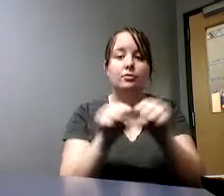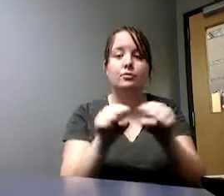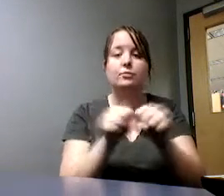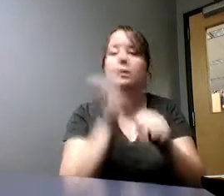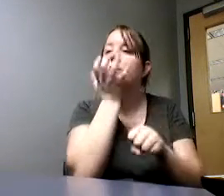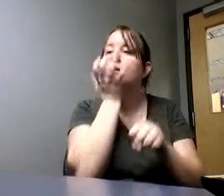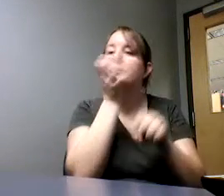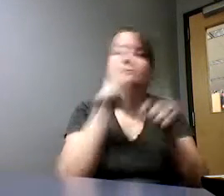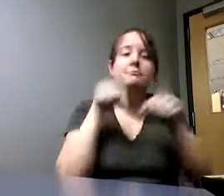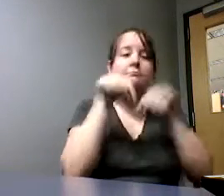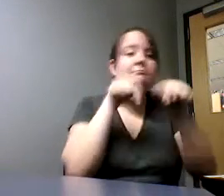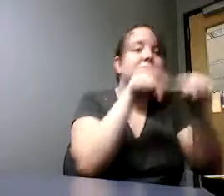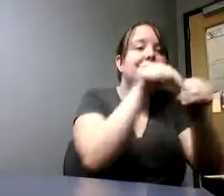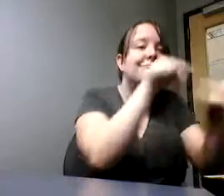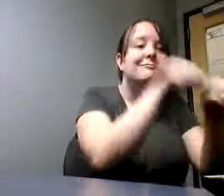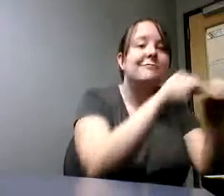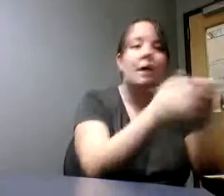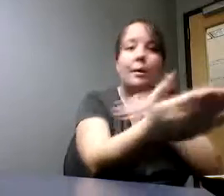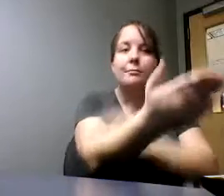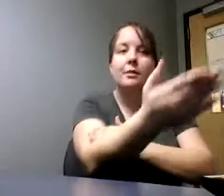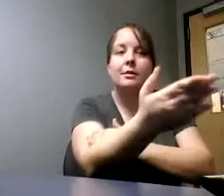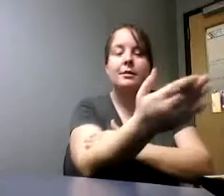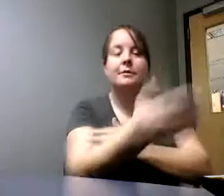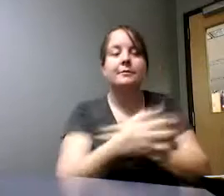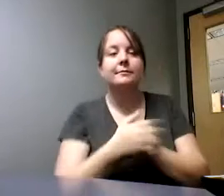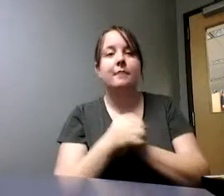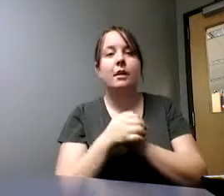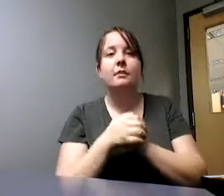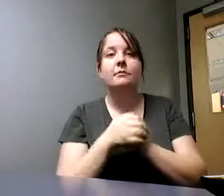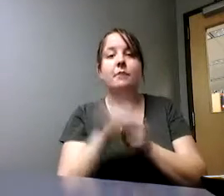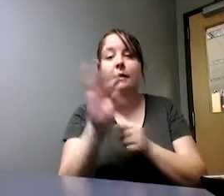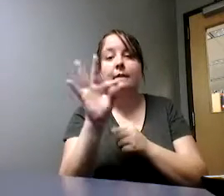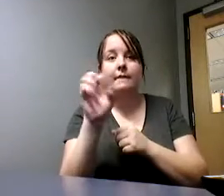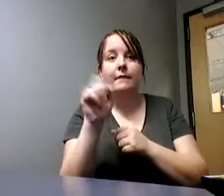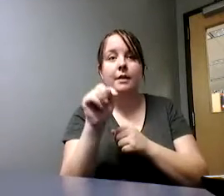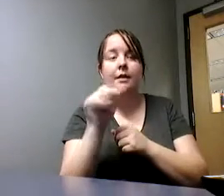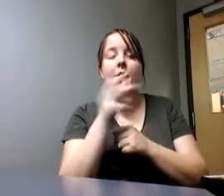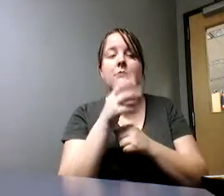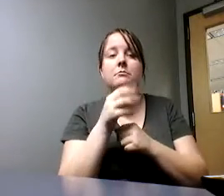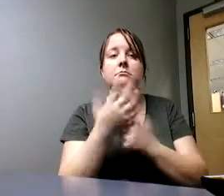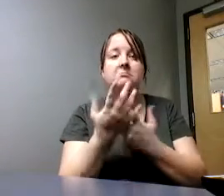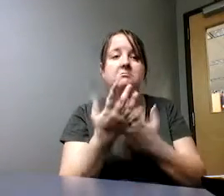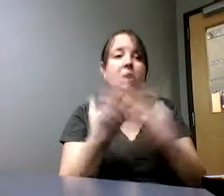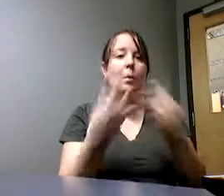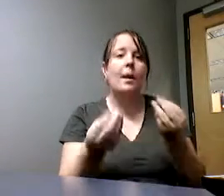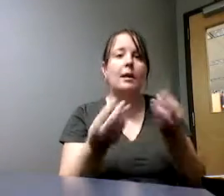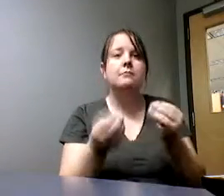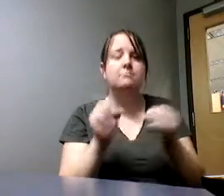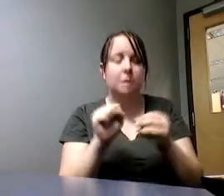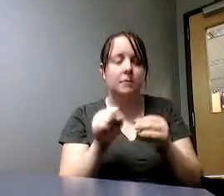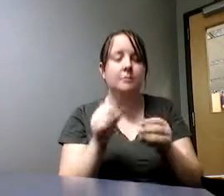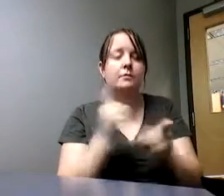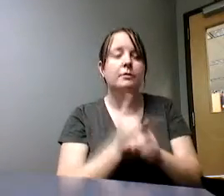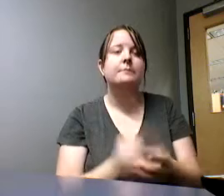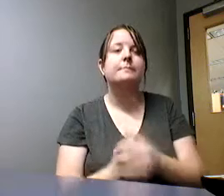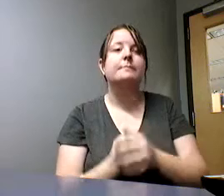in the morning, your feet might get wet. That's from dew or water that was out of the atmosphere that has collected on the grass.